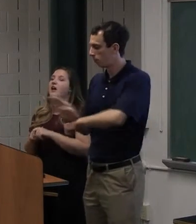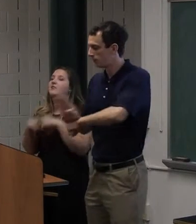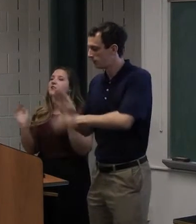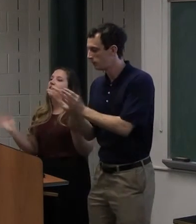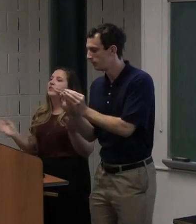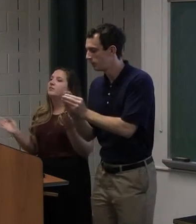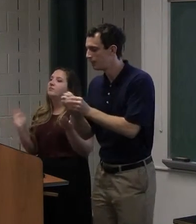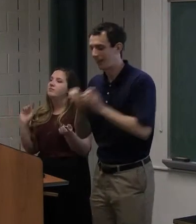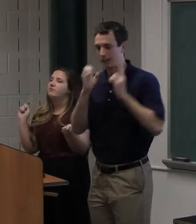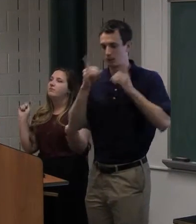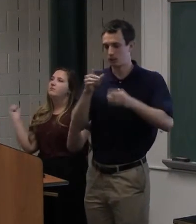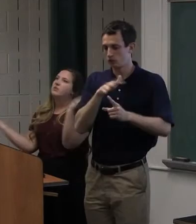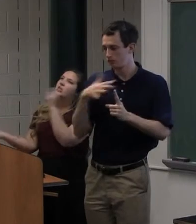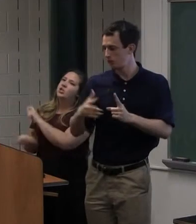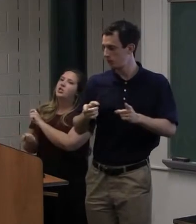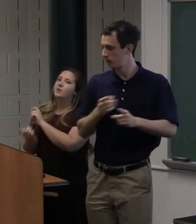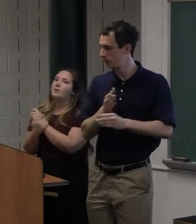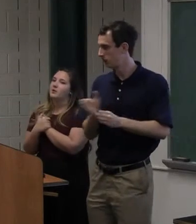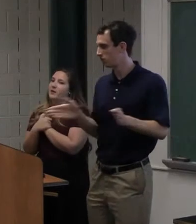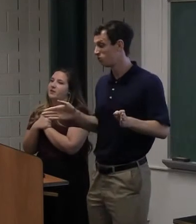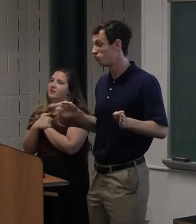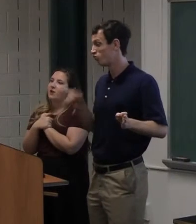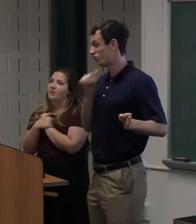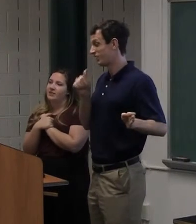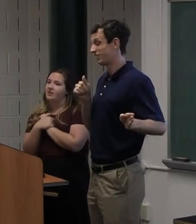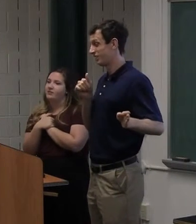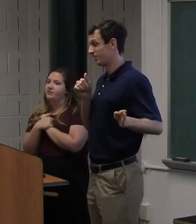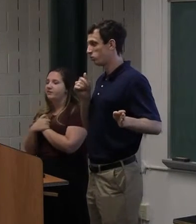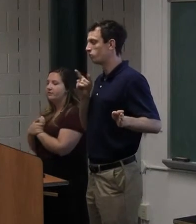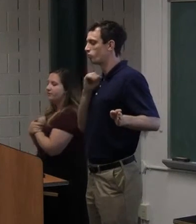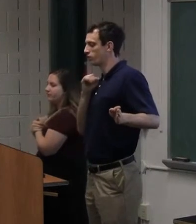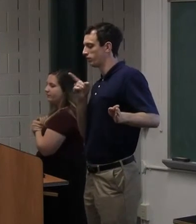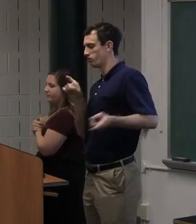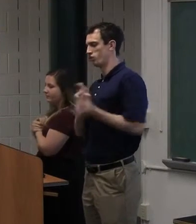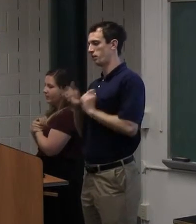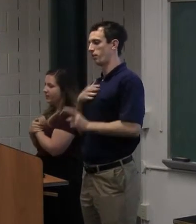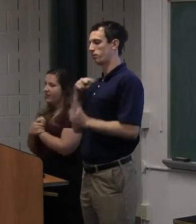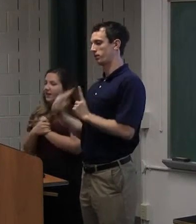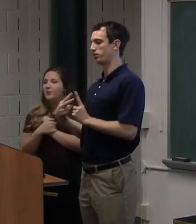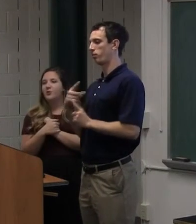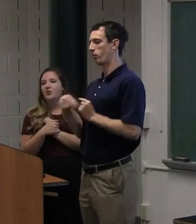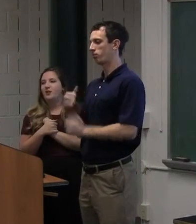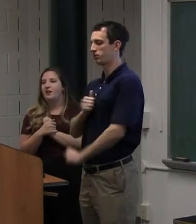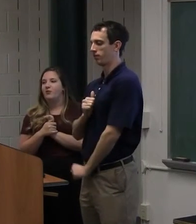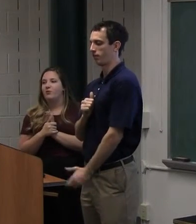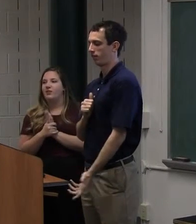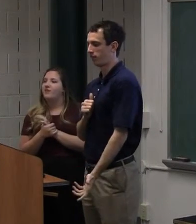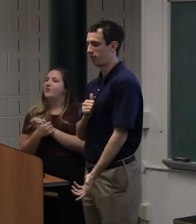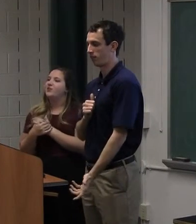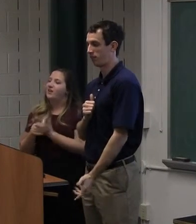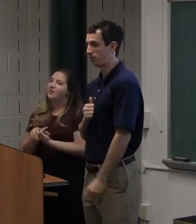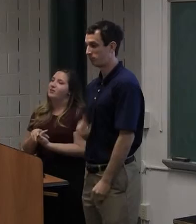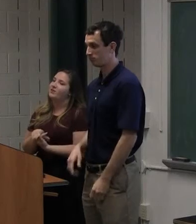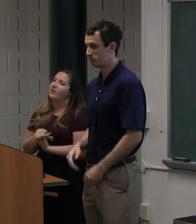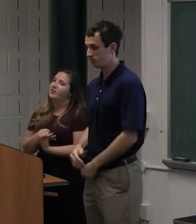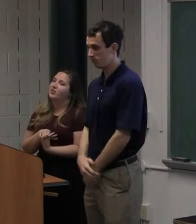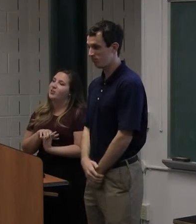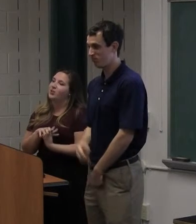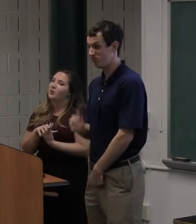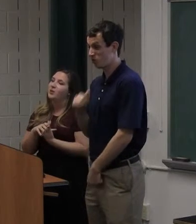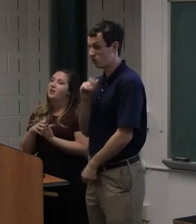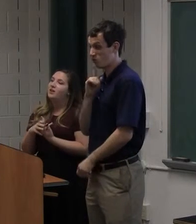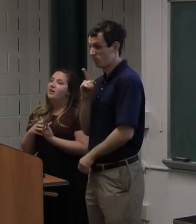stuff kind of definitely changed my perspective on myself. And I appreciate everyone that I've interacted with